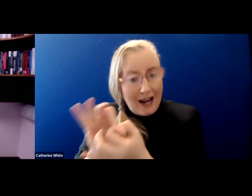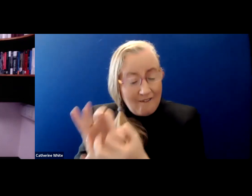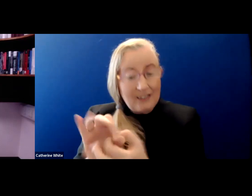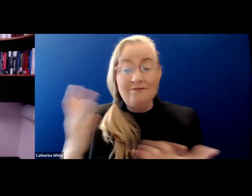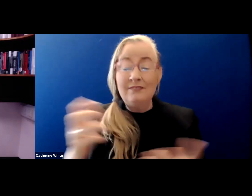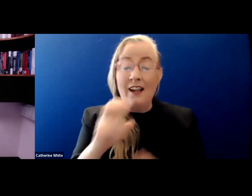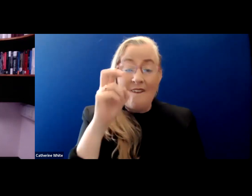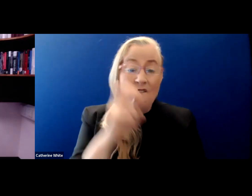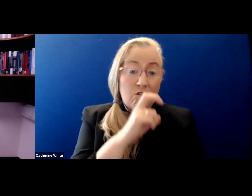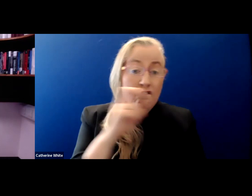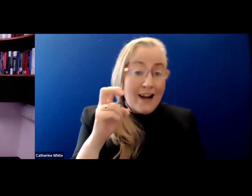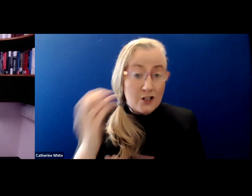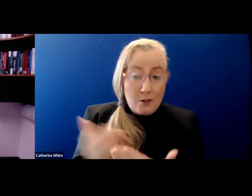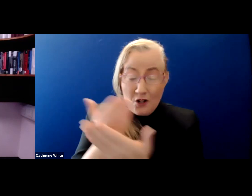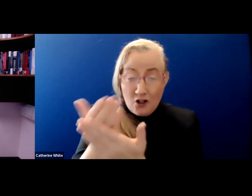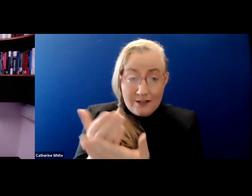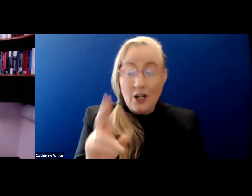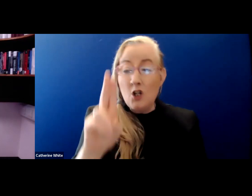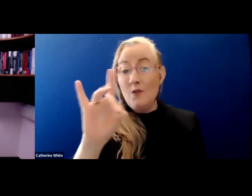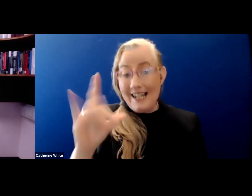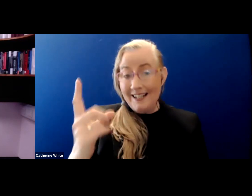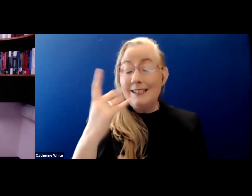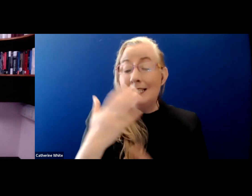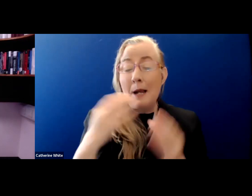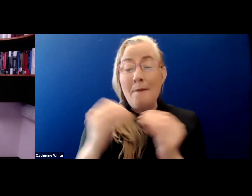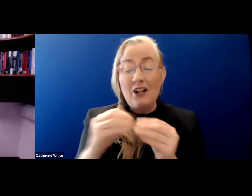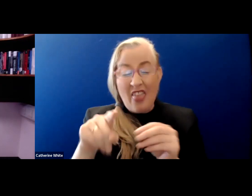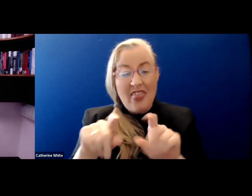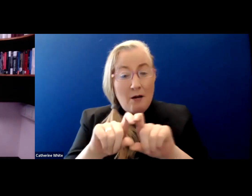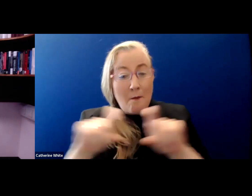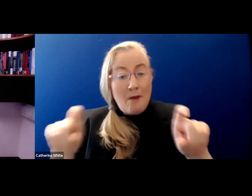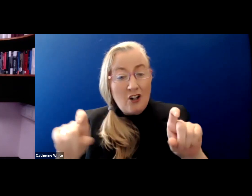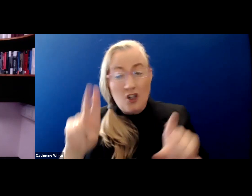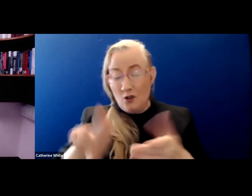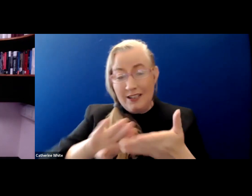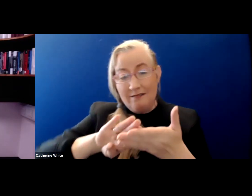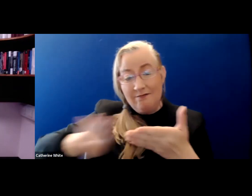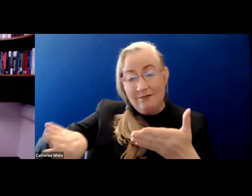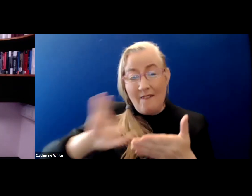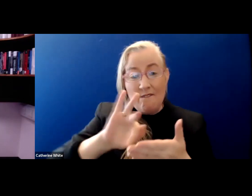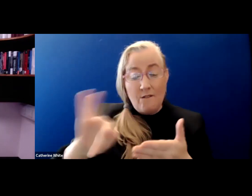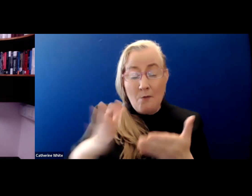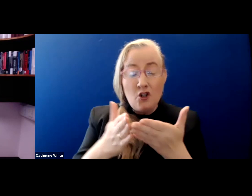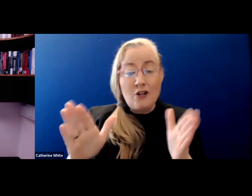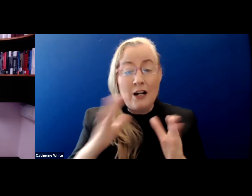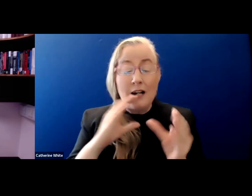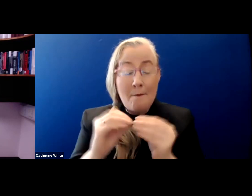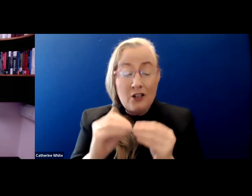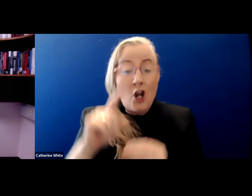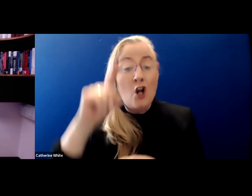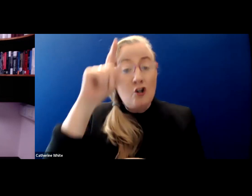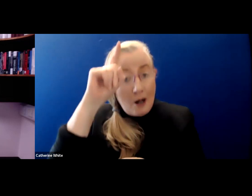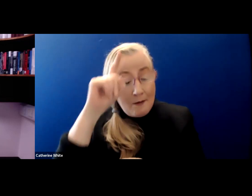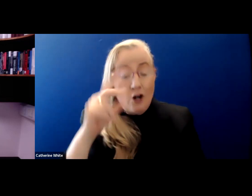France submission and the UK suggested this paragraph should be omitted from the general comment. Germany recognized that